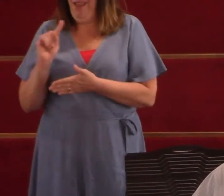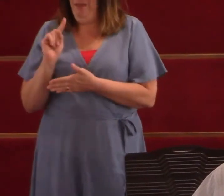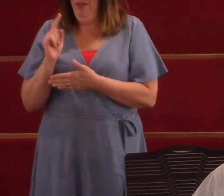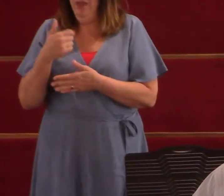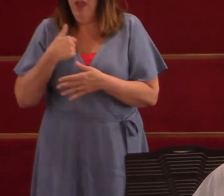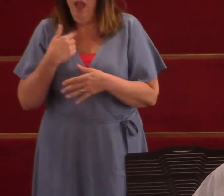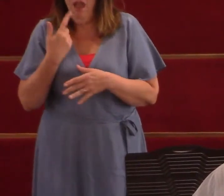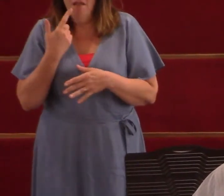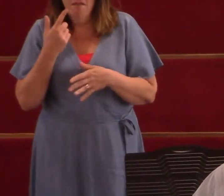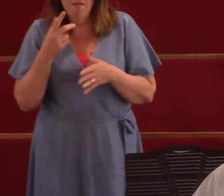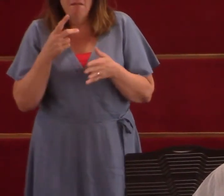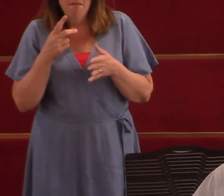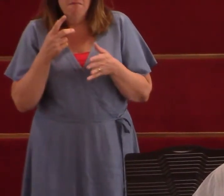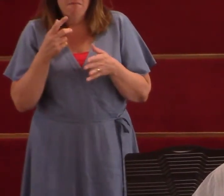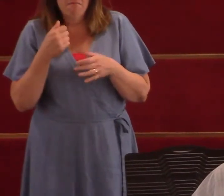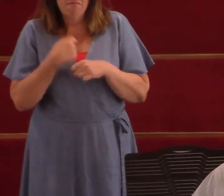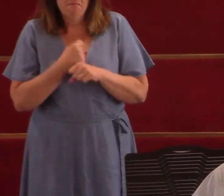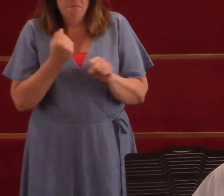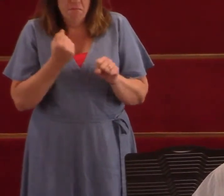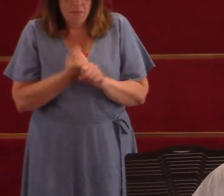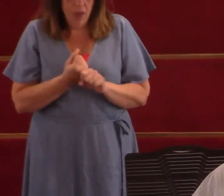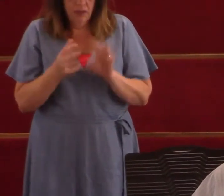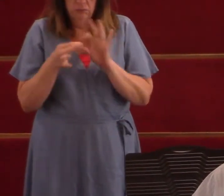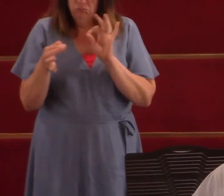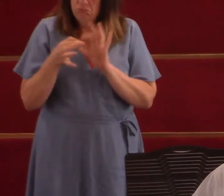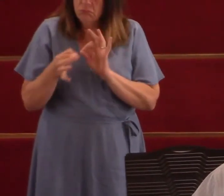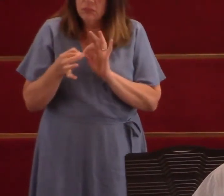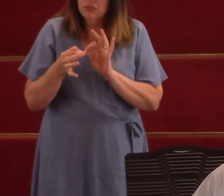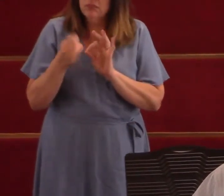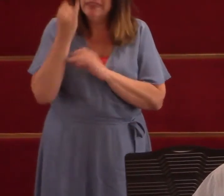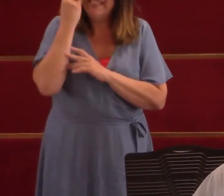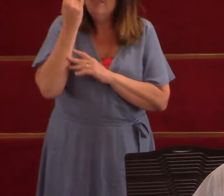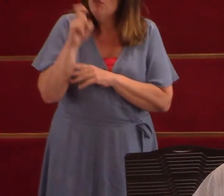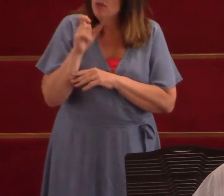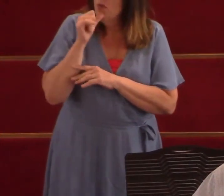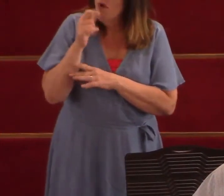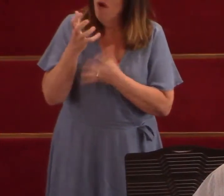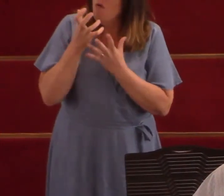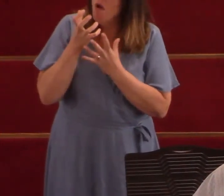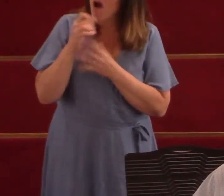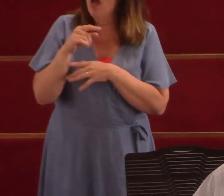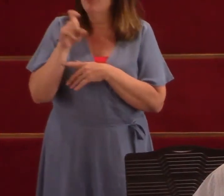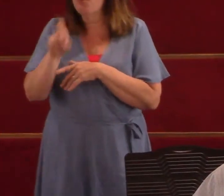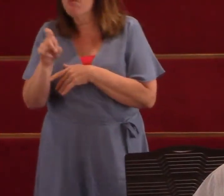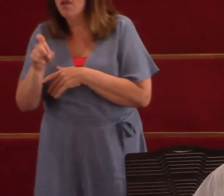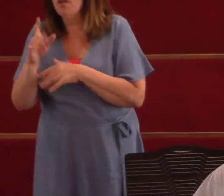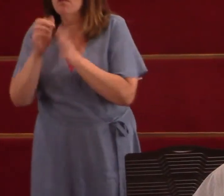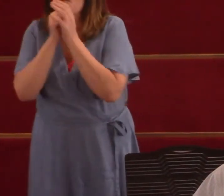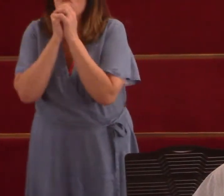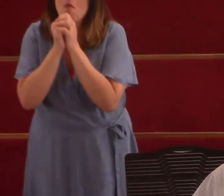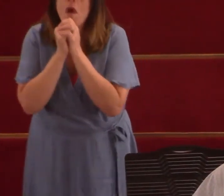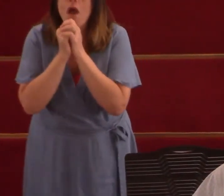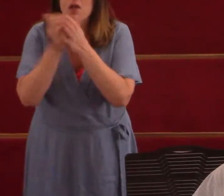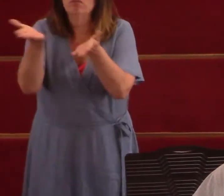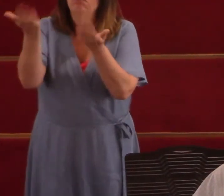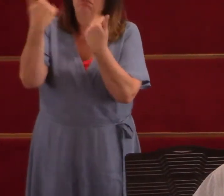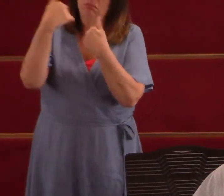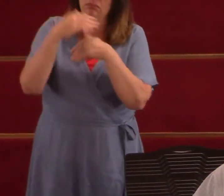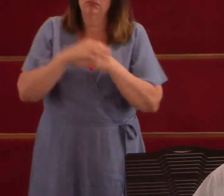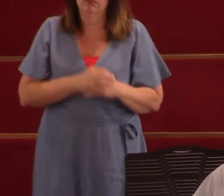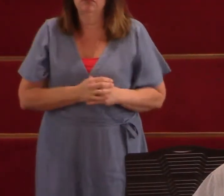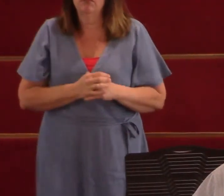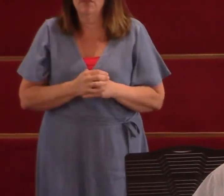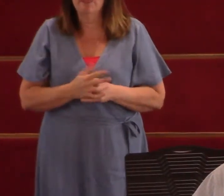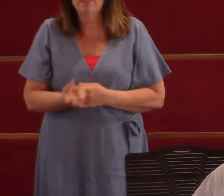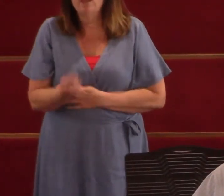I said, if you want to pray, you can come to the church, and we'll have prayer. Well, there were two of